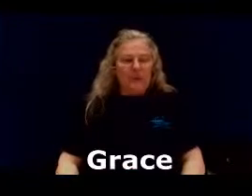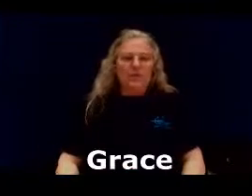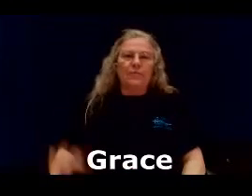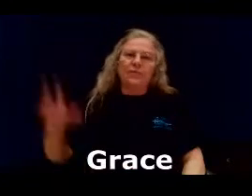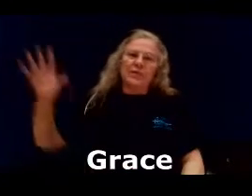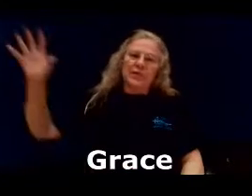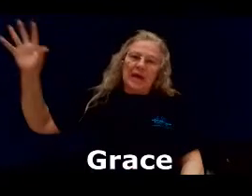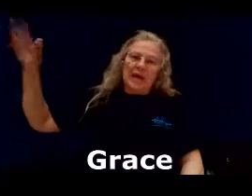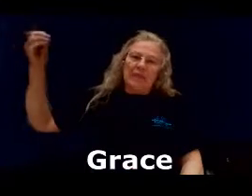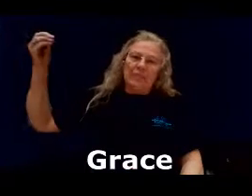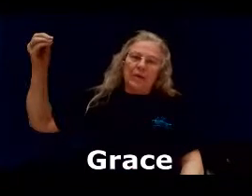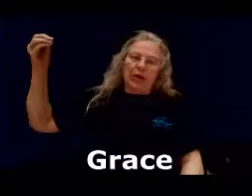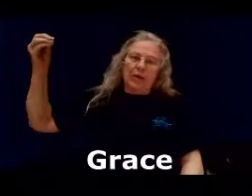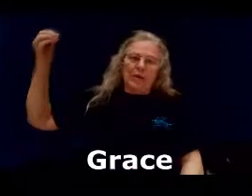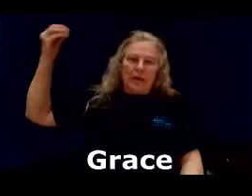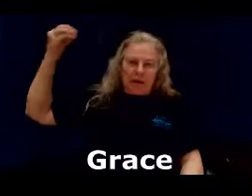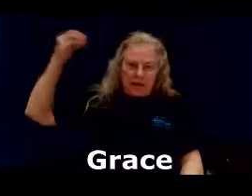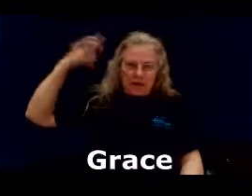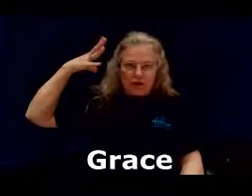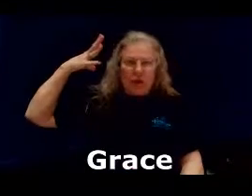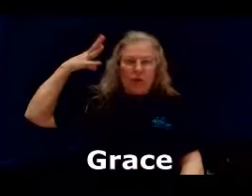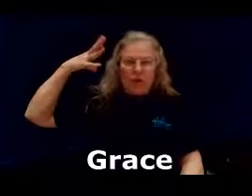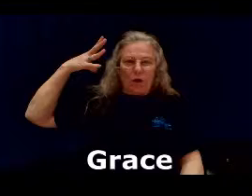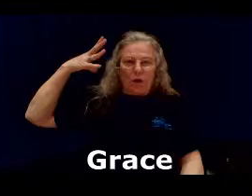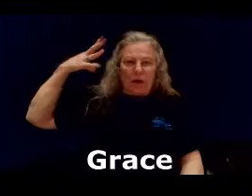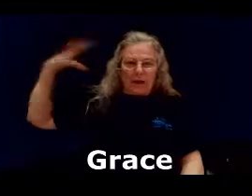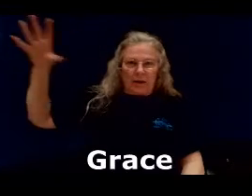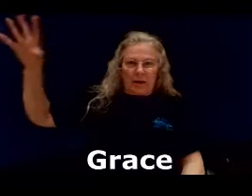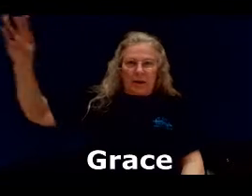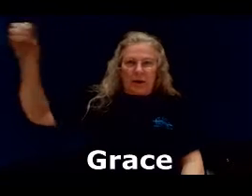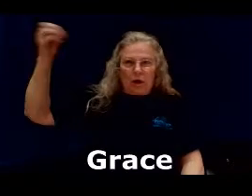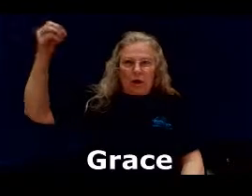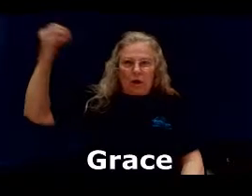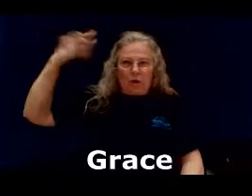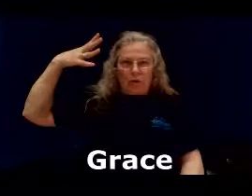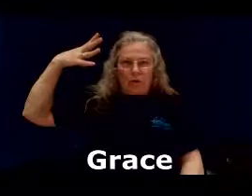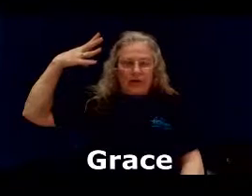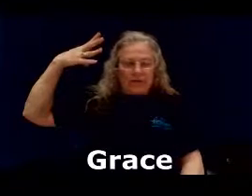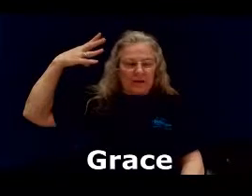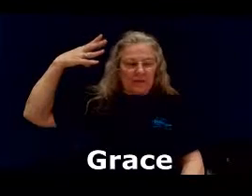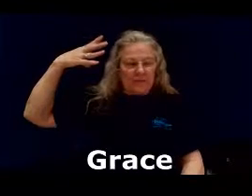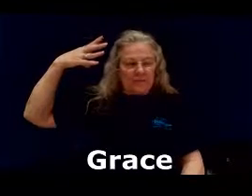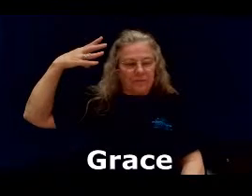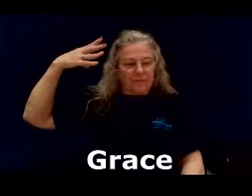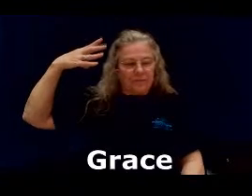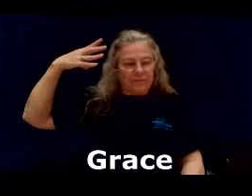Grace, take it from God and shower it on man. Grace.